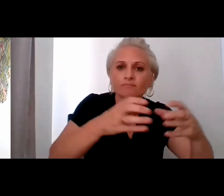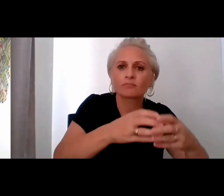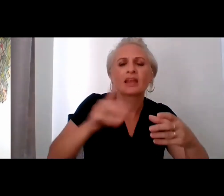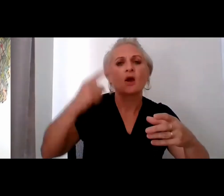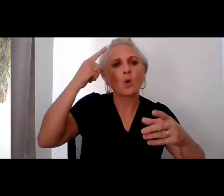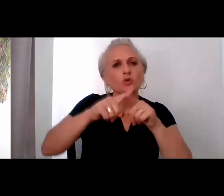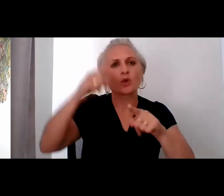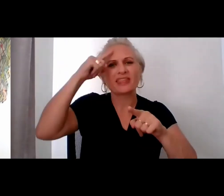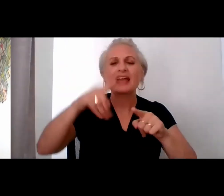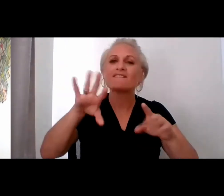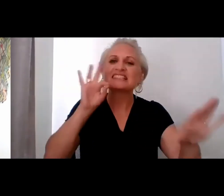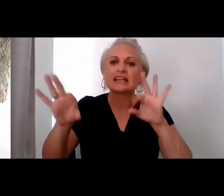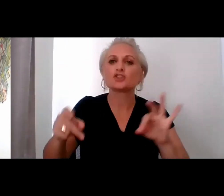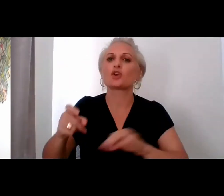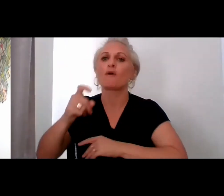on.